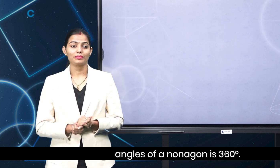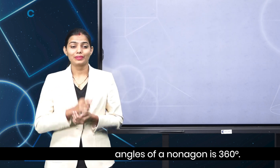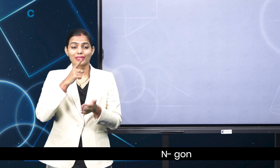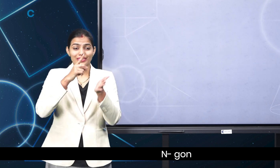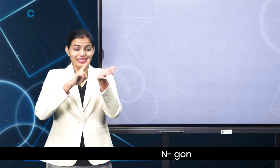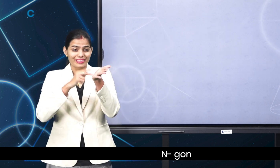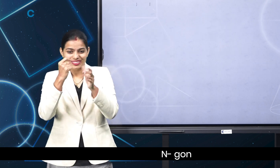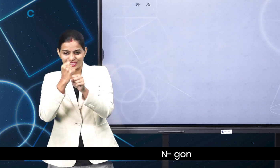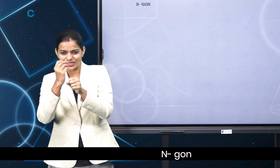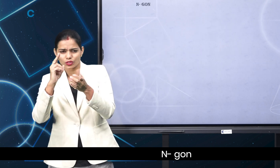N-gon.